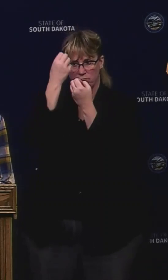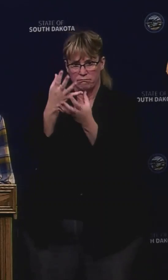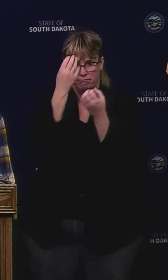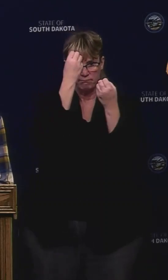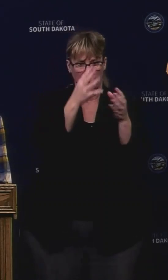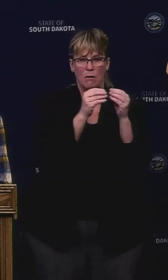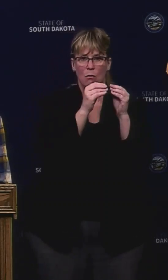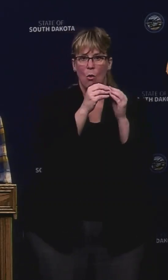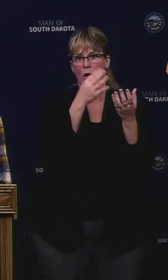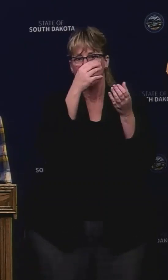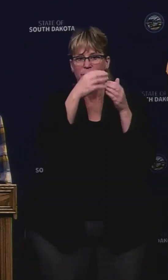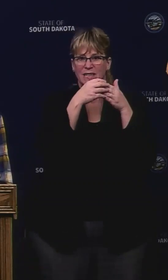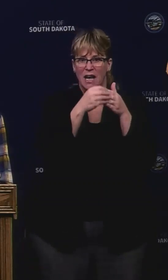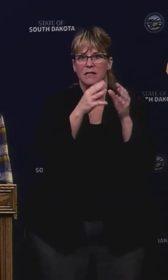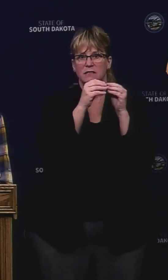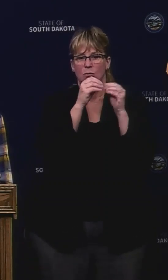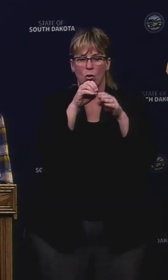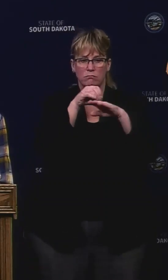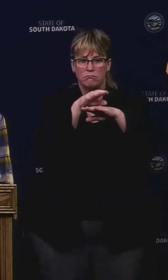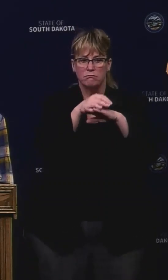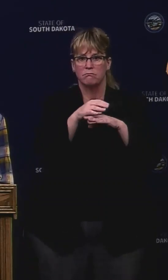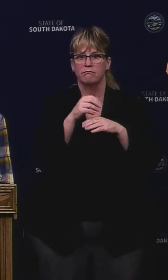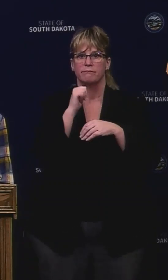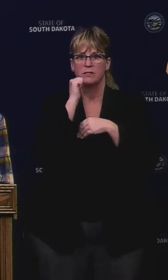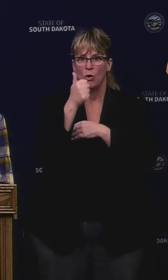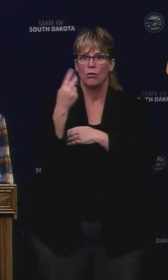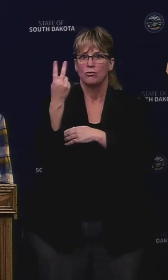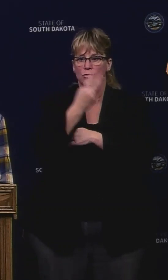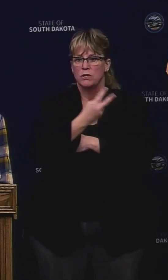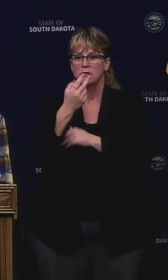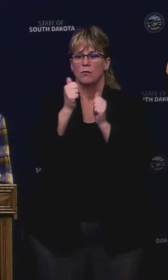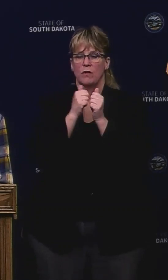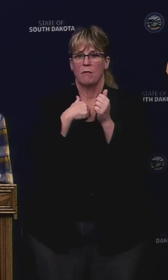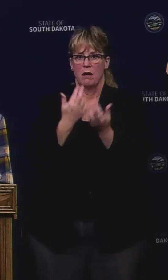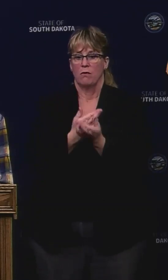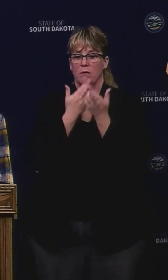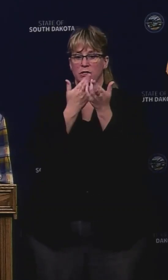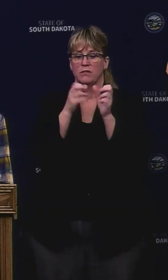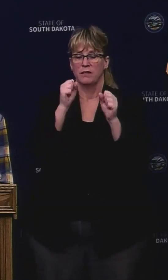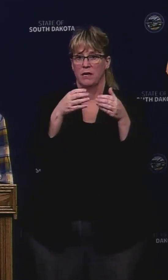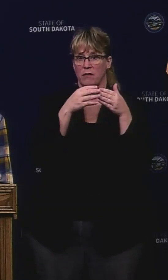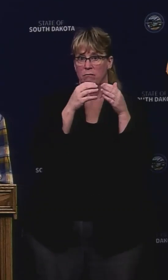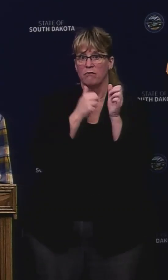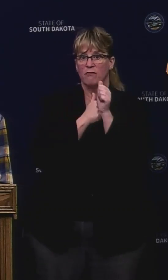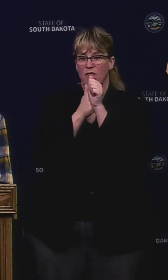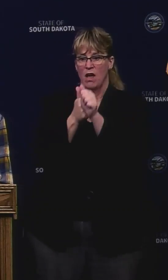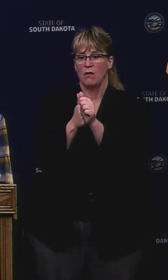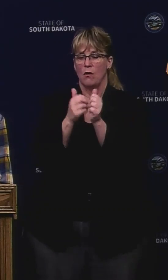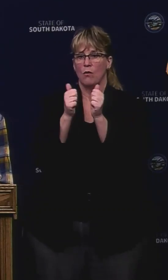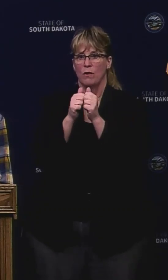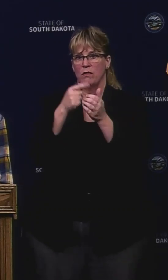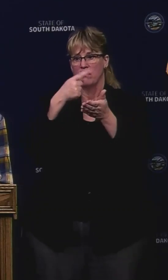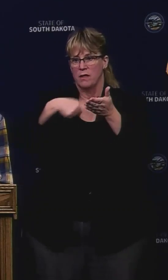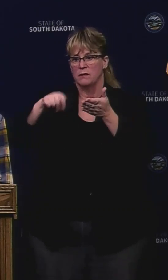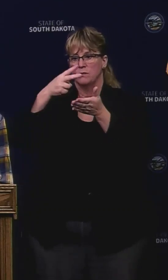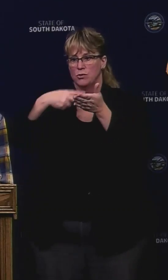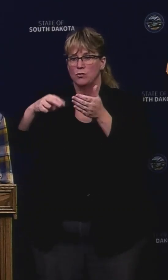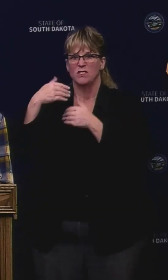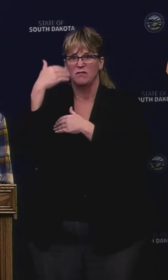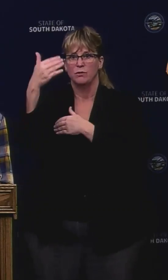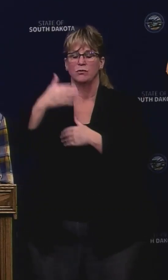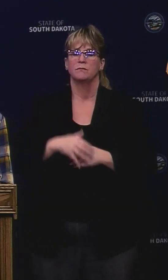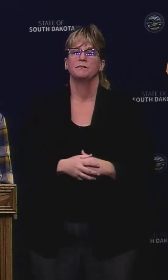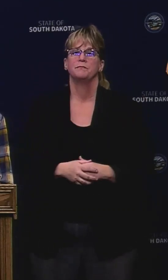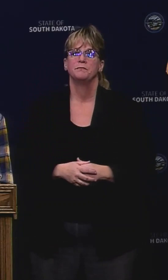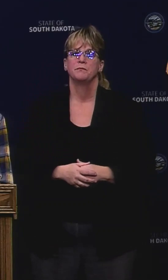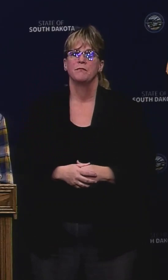more guidance in the next day or two as to what my recommendations would be that they could follow in the coming weeks to come.